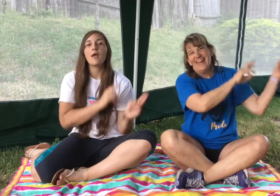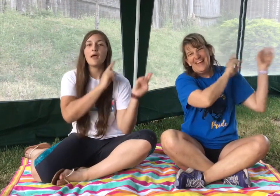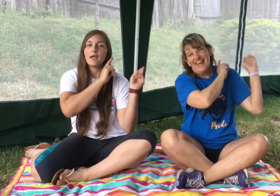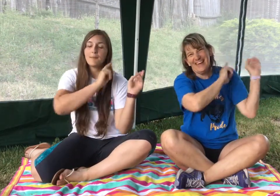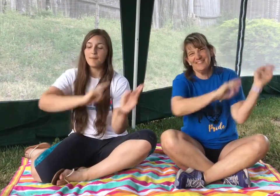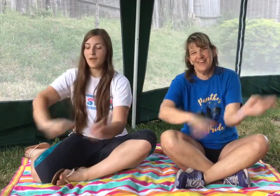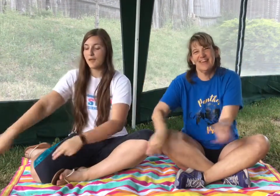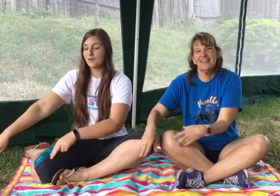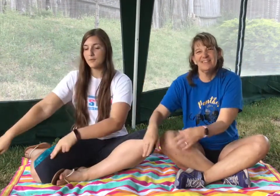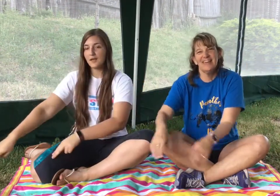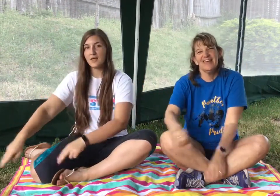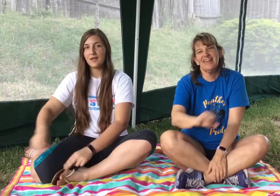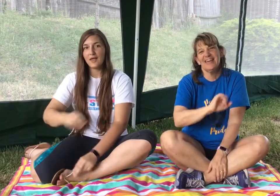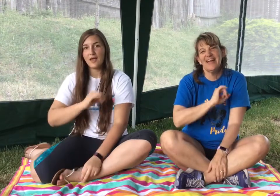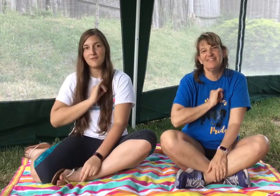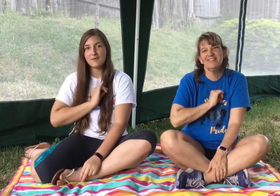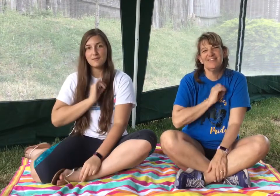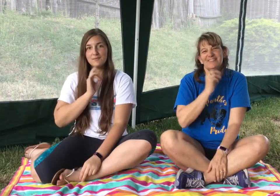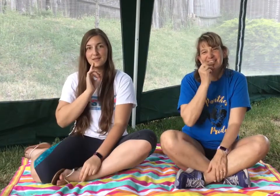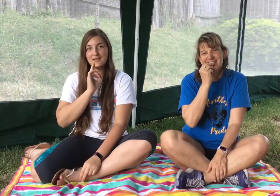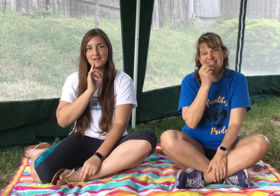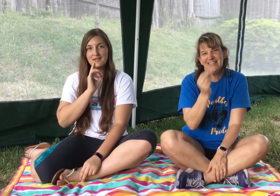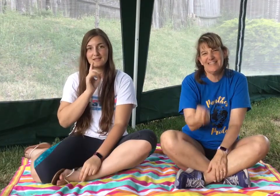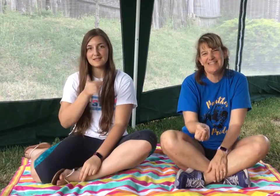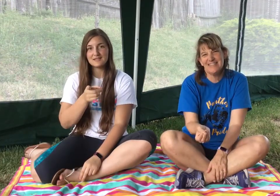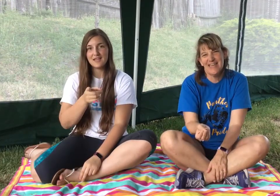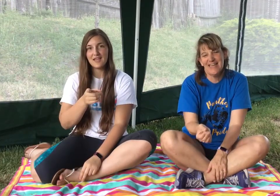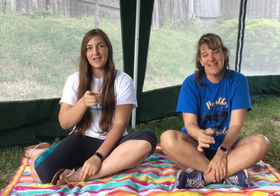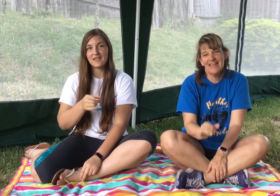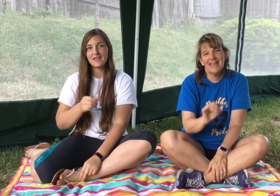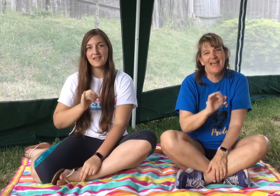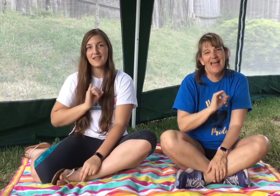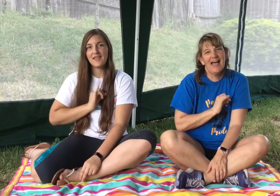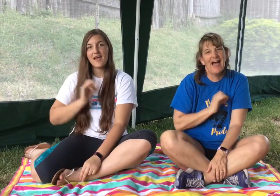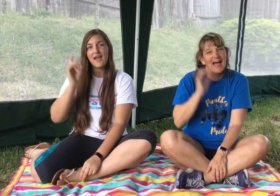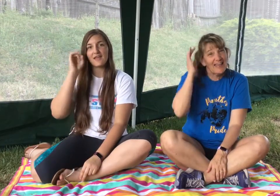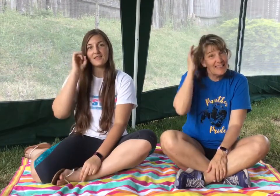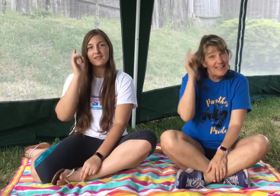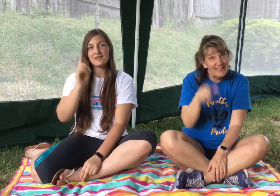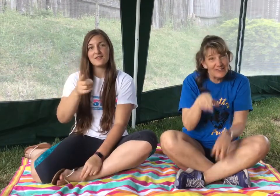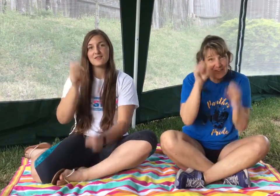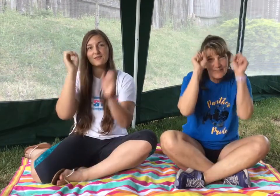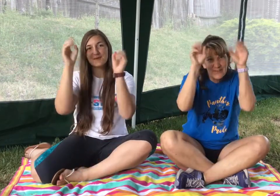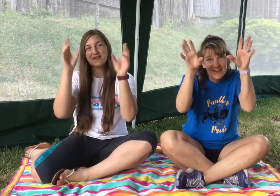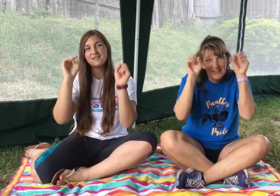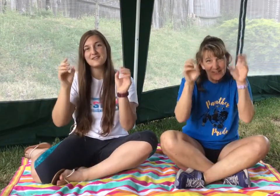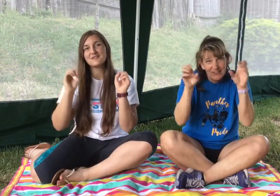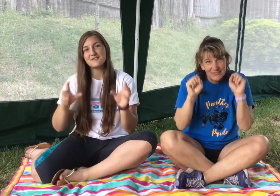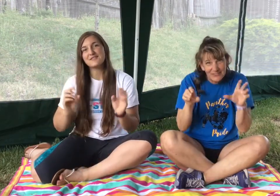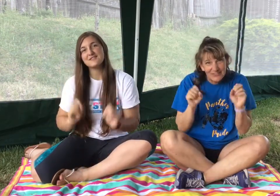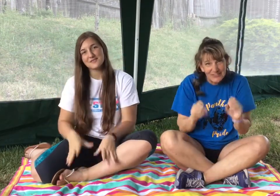new. And by the way, I've been meaning to say, I think you're wonderful